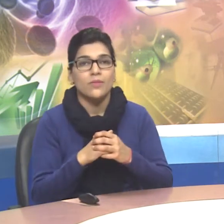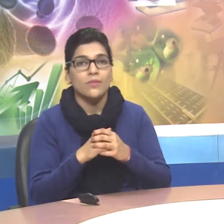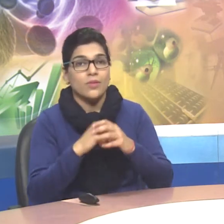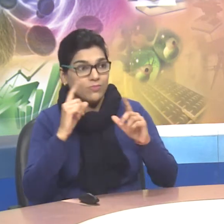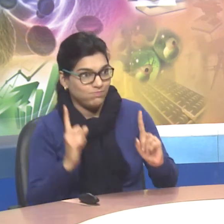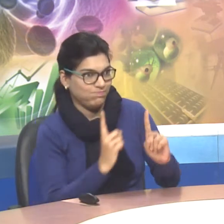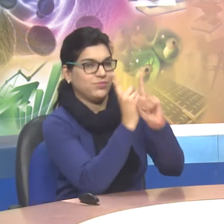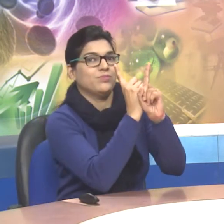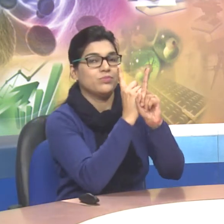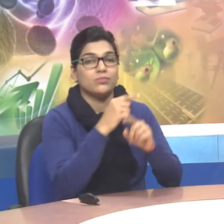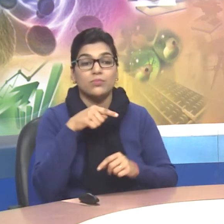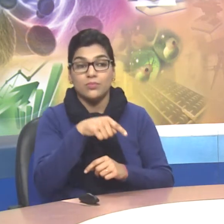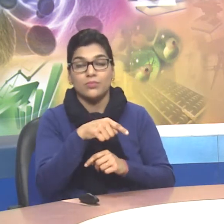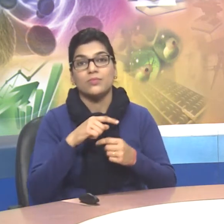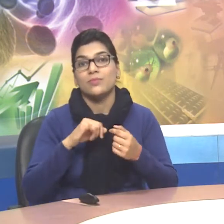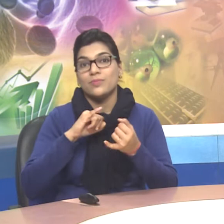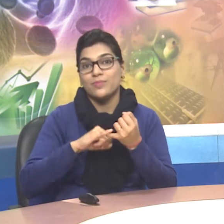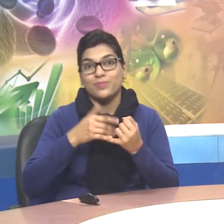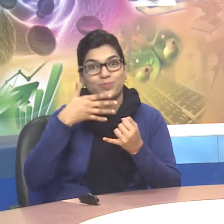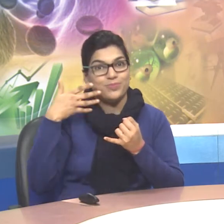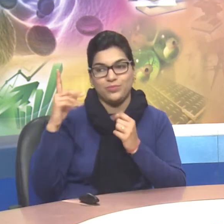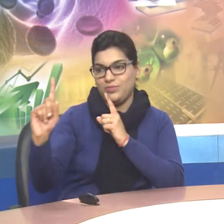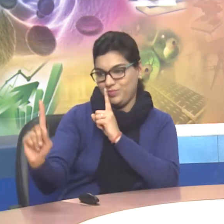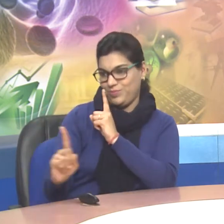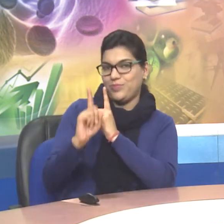rheumatism, waddled toward my sister.